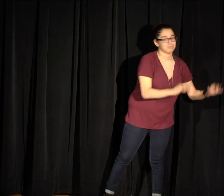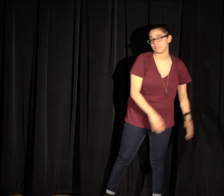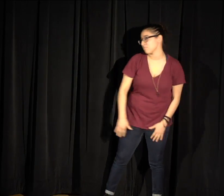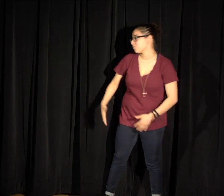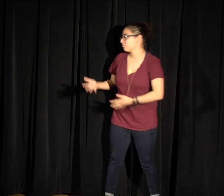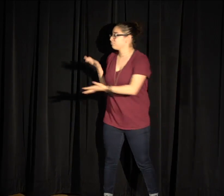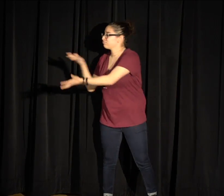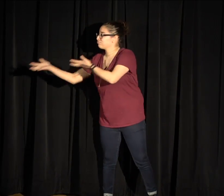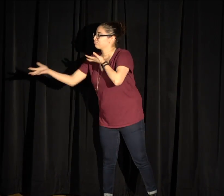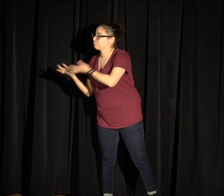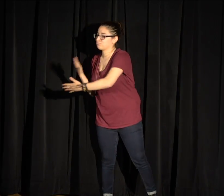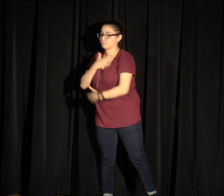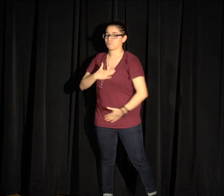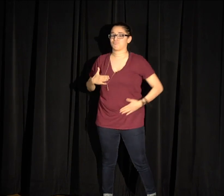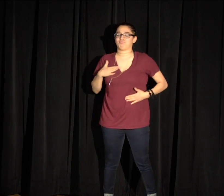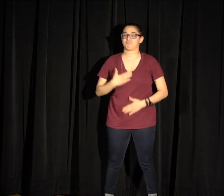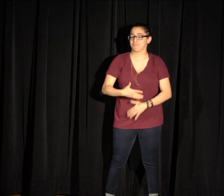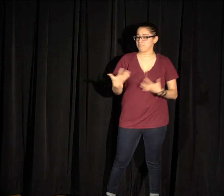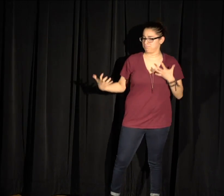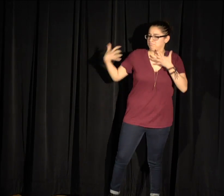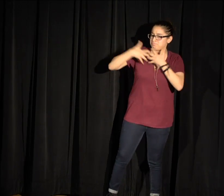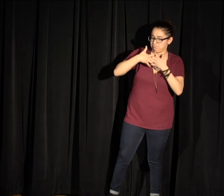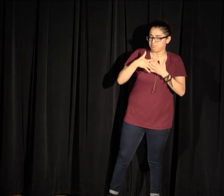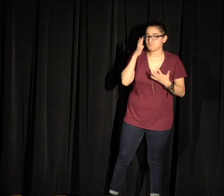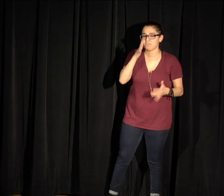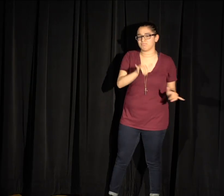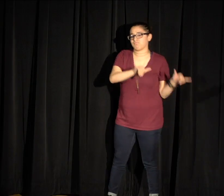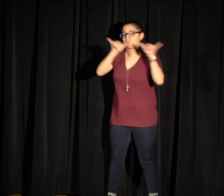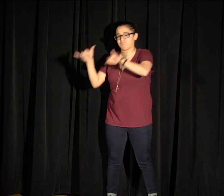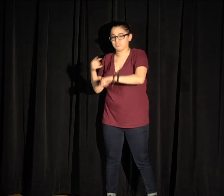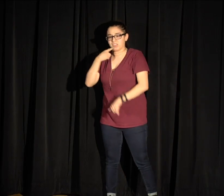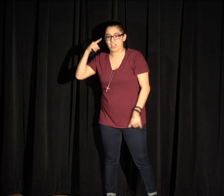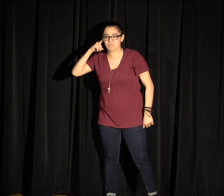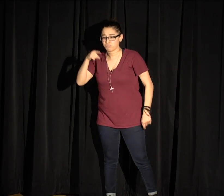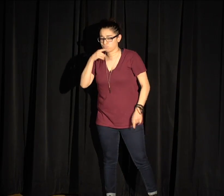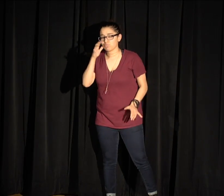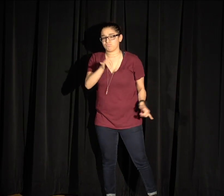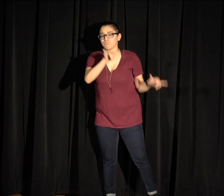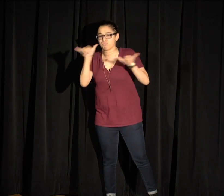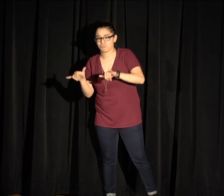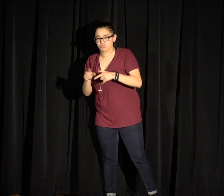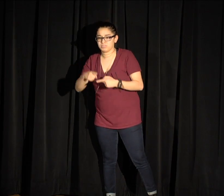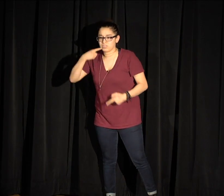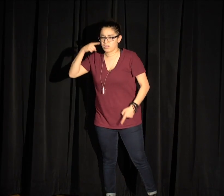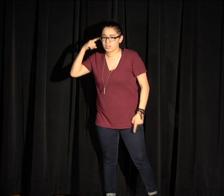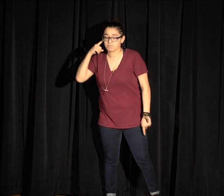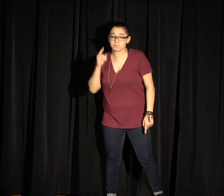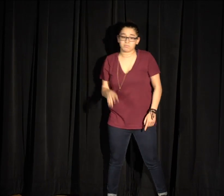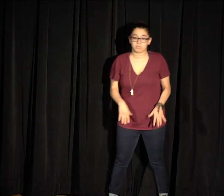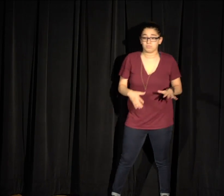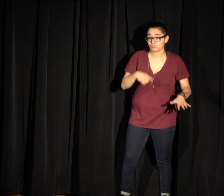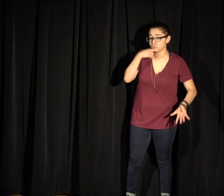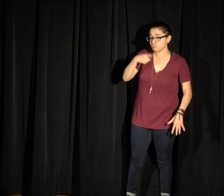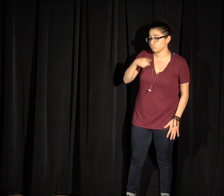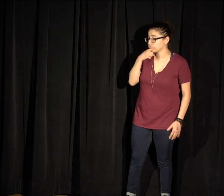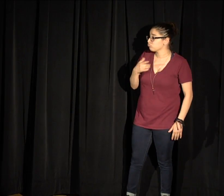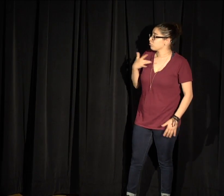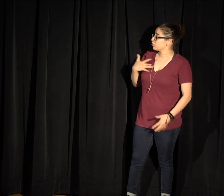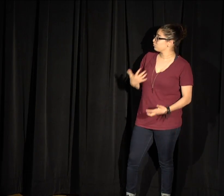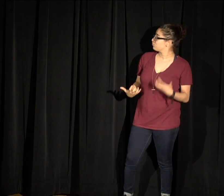have to communicate what the deaf people are saying and how they communicate. They have to be just like the deaf people. All the hearing people have to